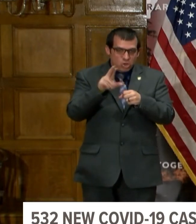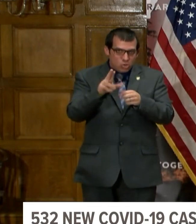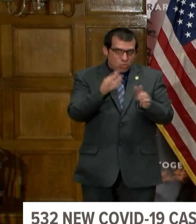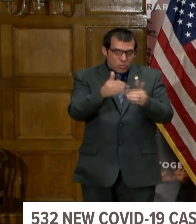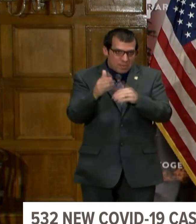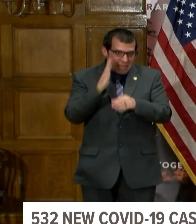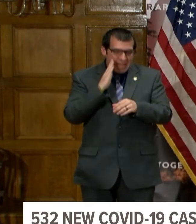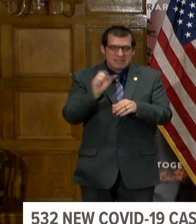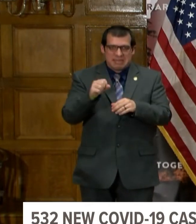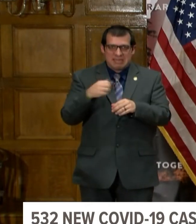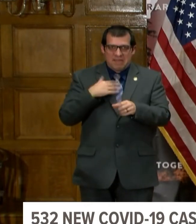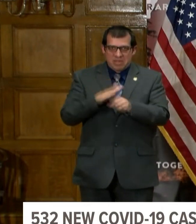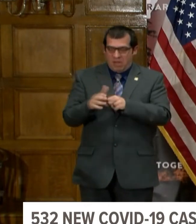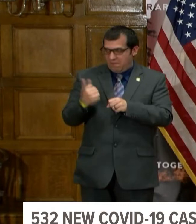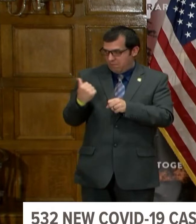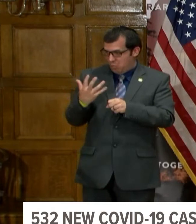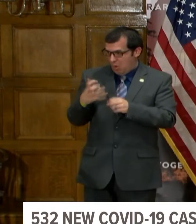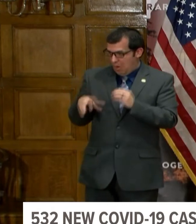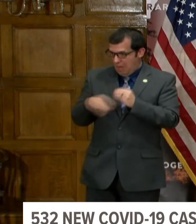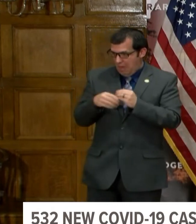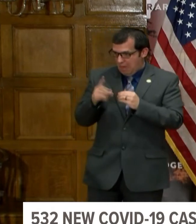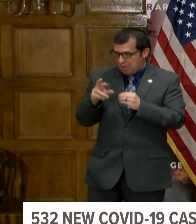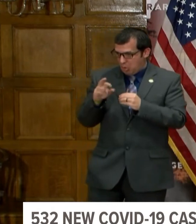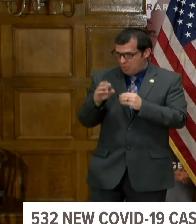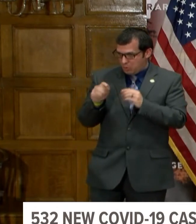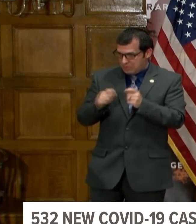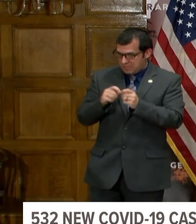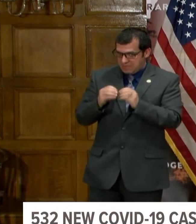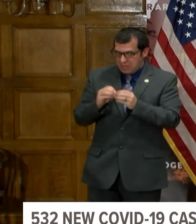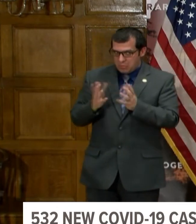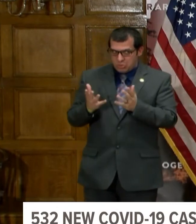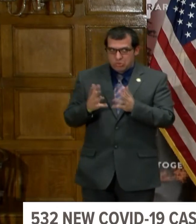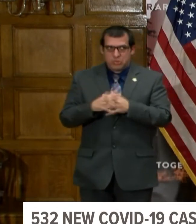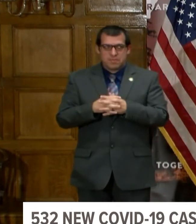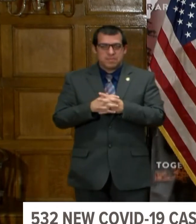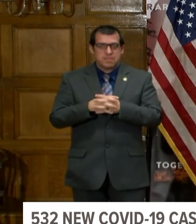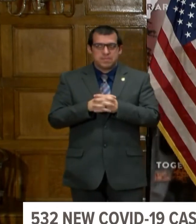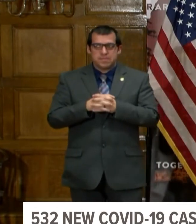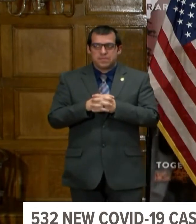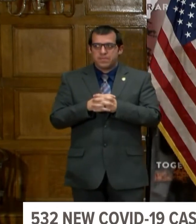ICU beds. Dr. Romero, do you have any specific numbers?